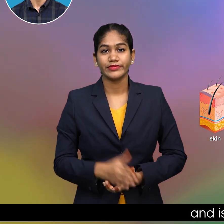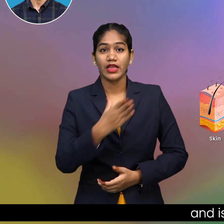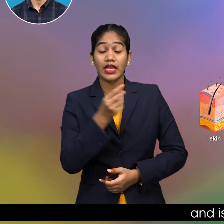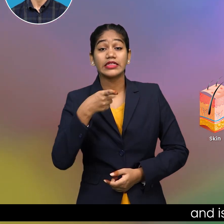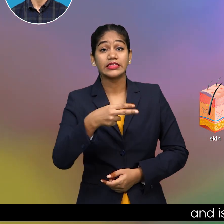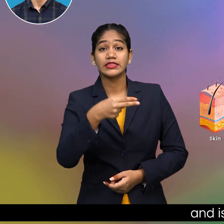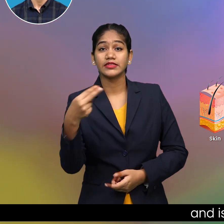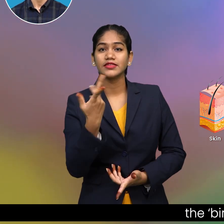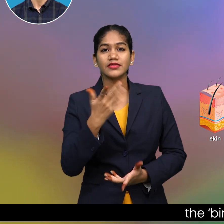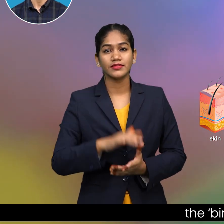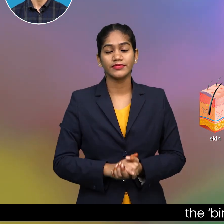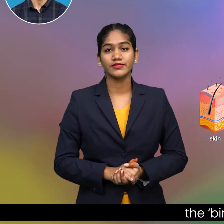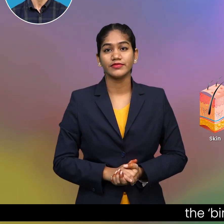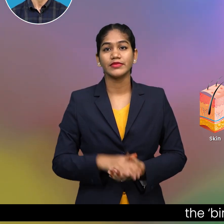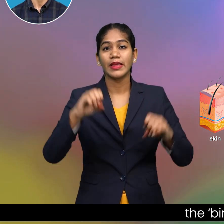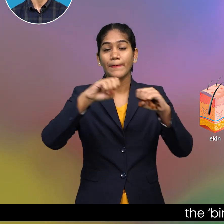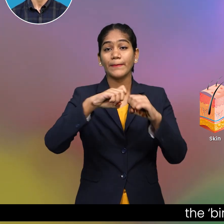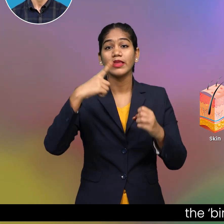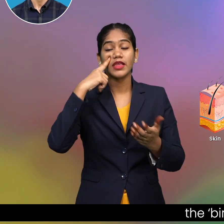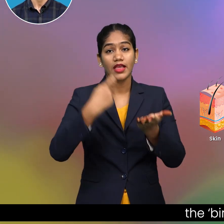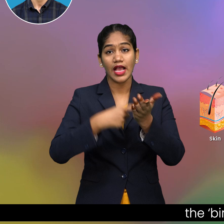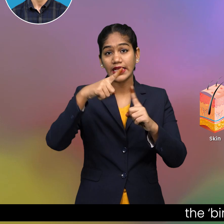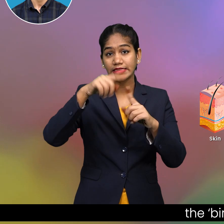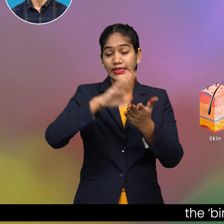And is also called the birth hormone.